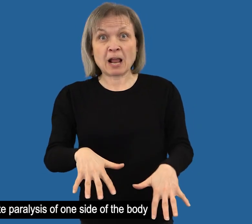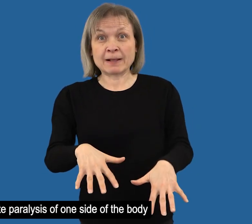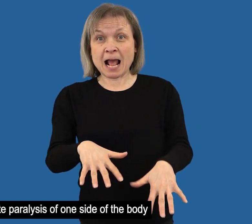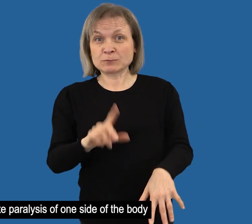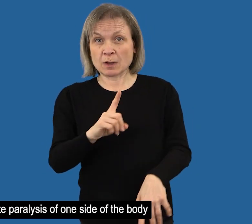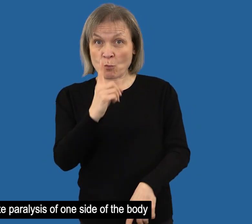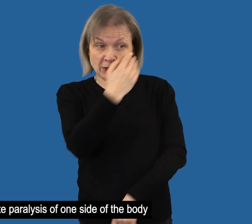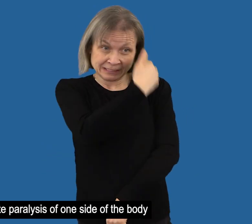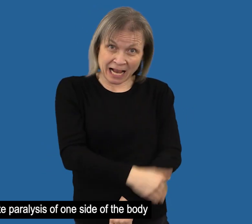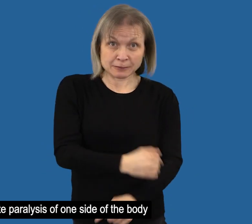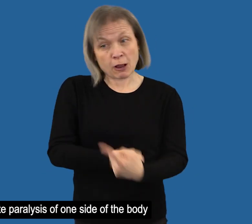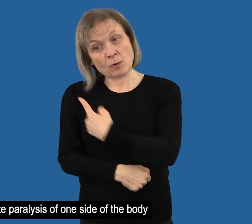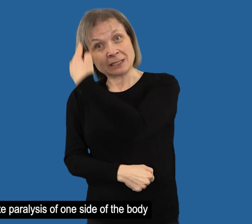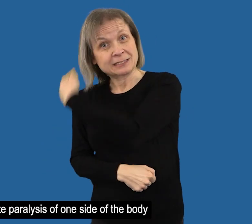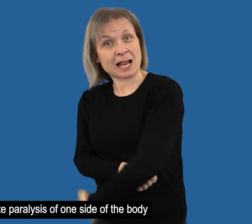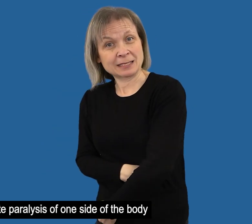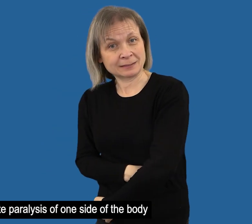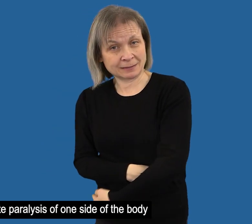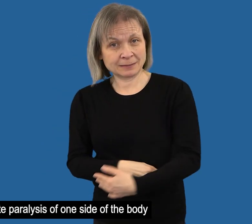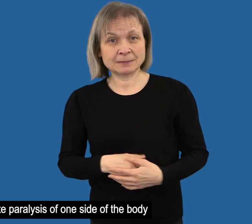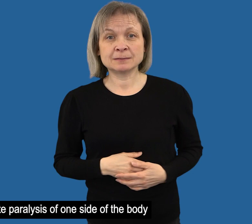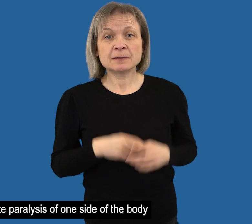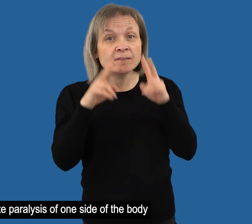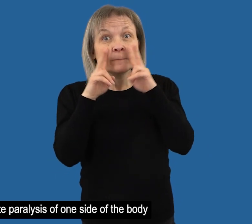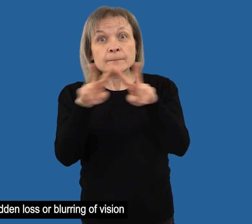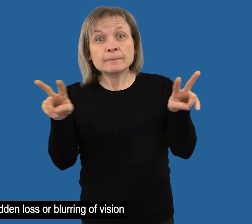complete paralysis of one side of the body,